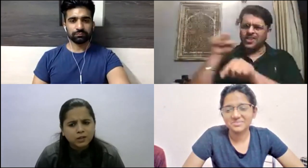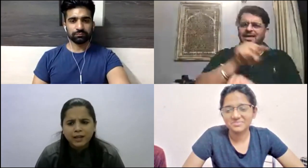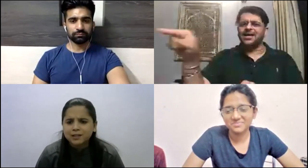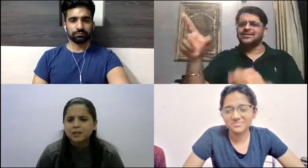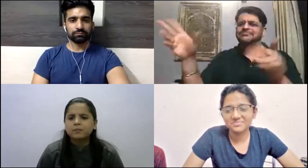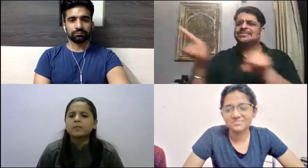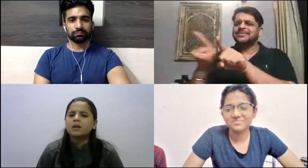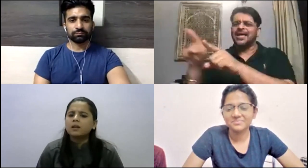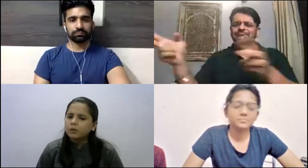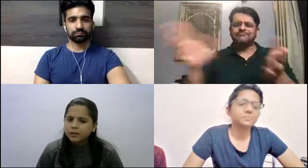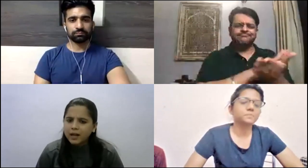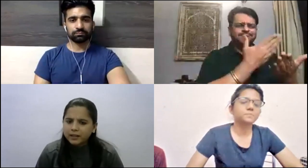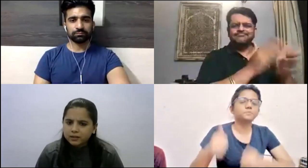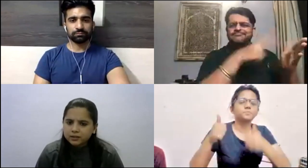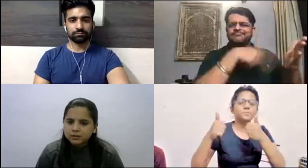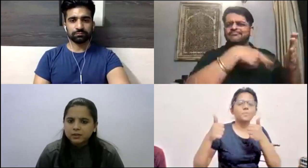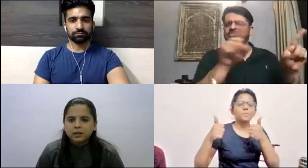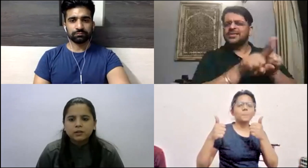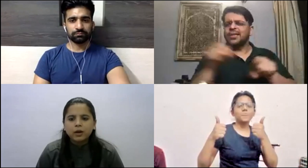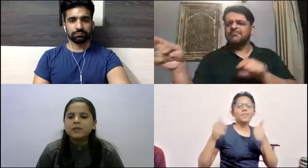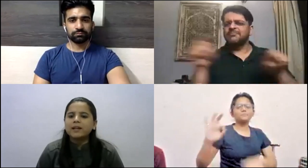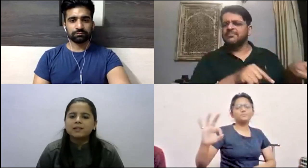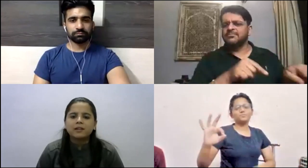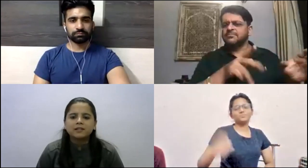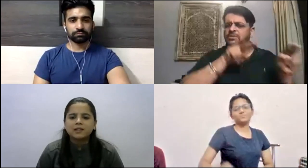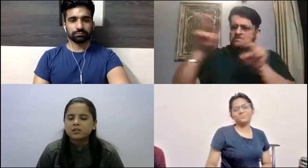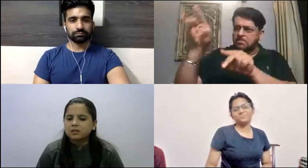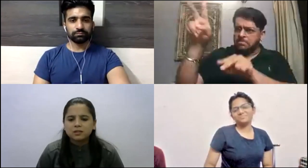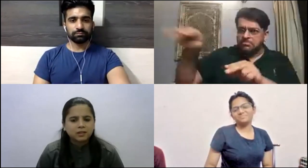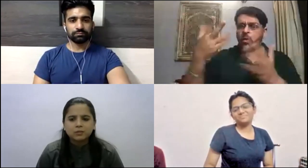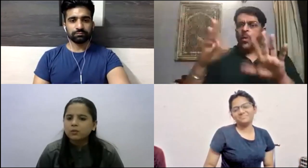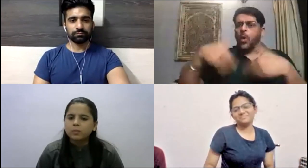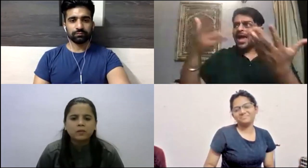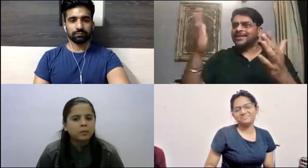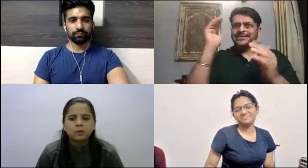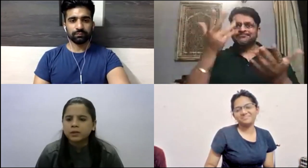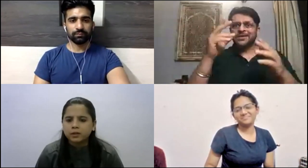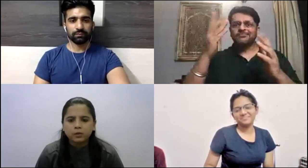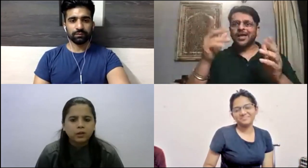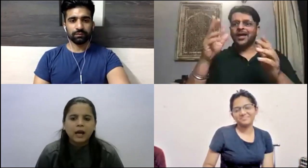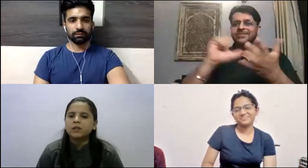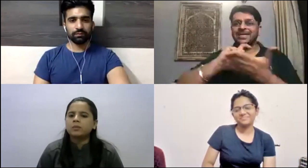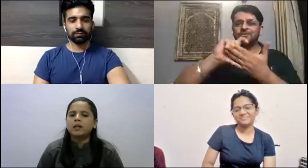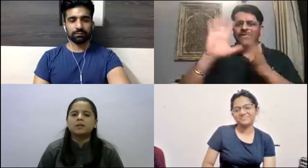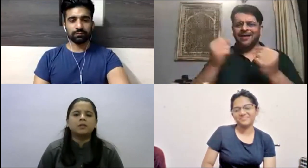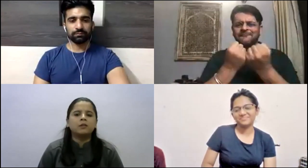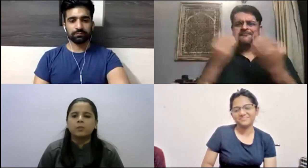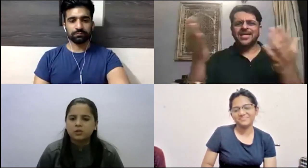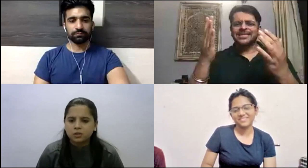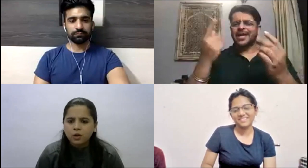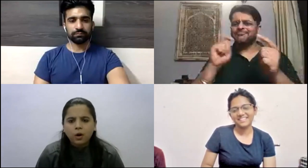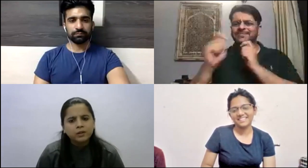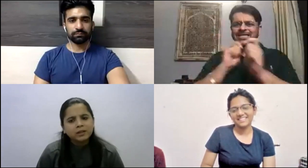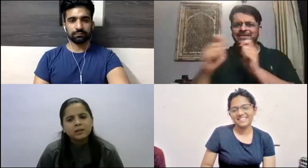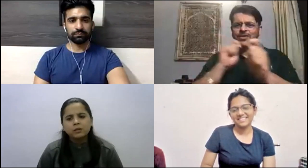news in ISL. Look at that. You have the ISL translation. Same thing would be available over there. You can have the updates and the